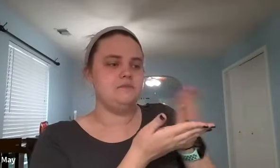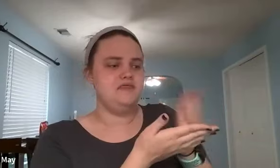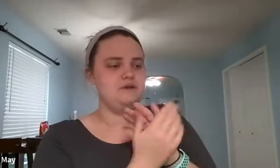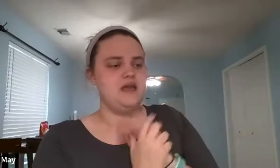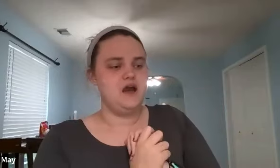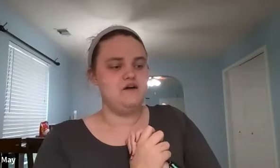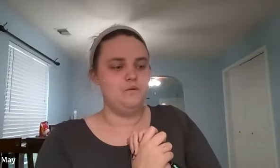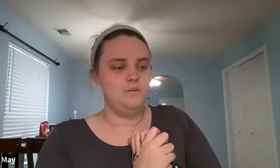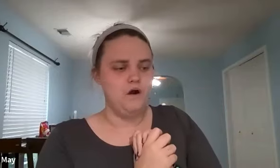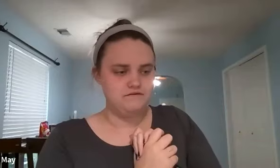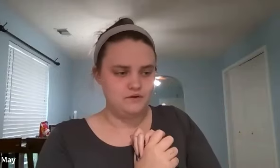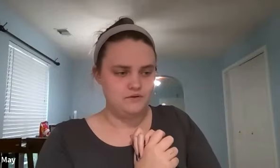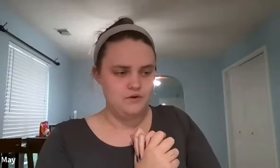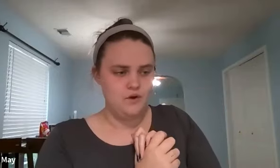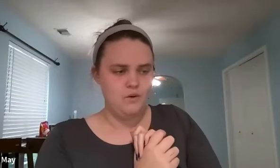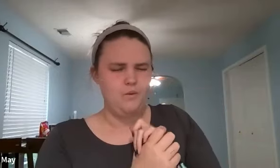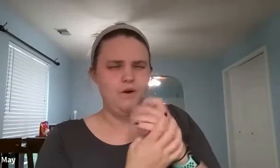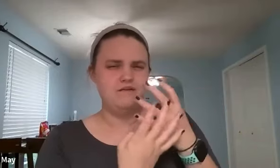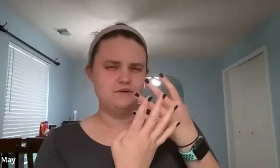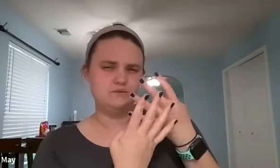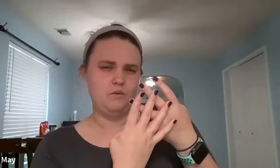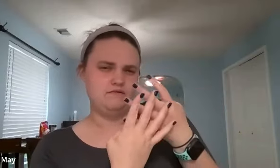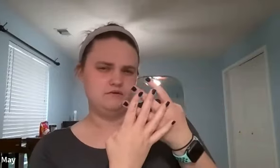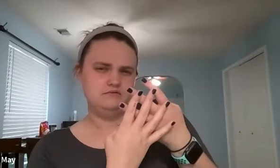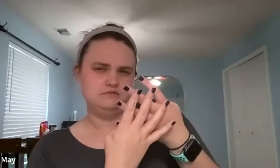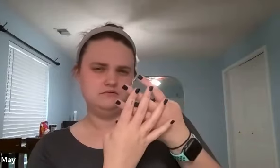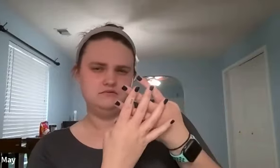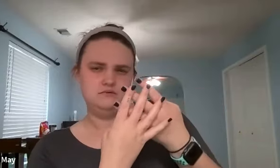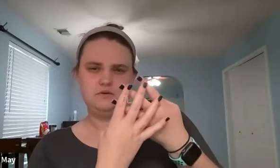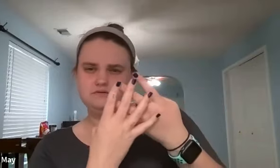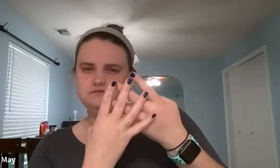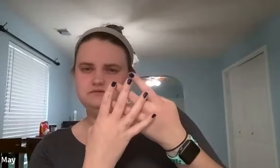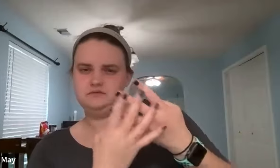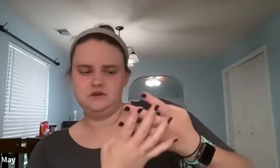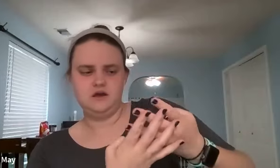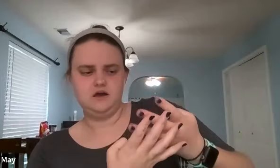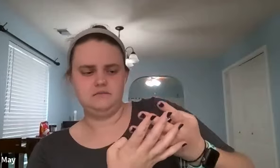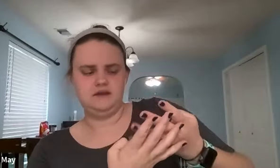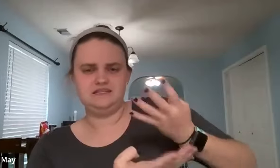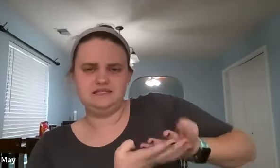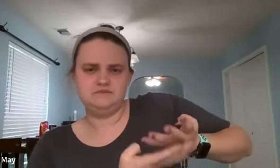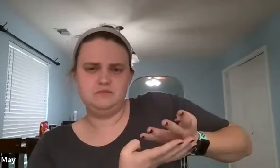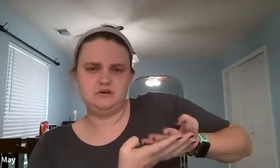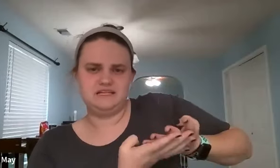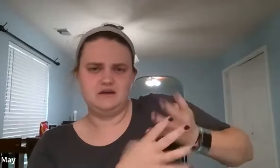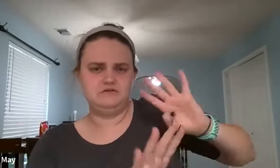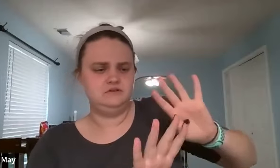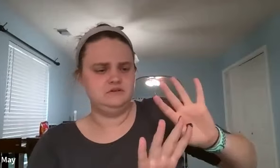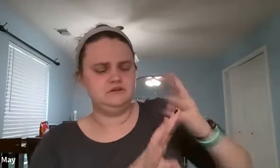And then we have waffle. Waffle is waffle. Waffle. It tends to be more down